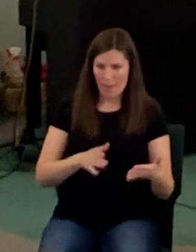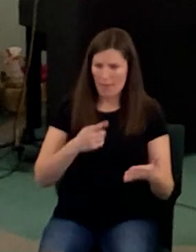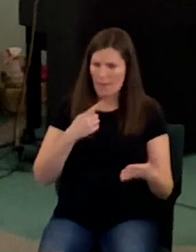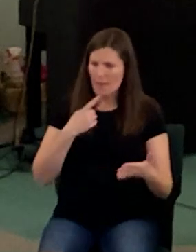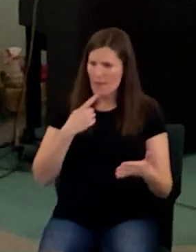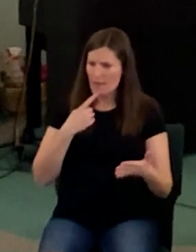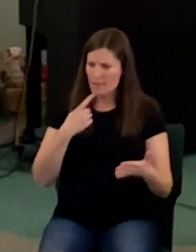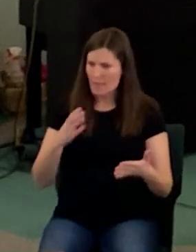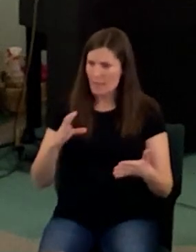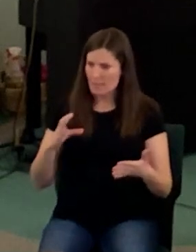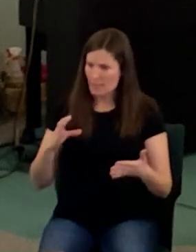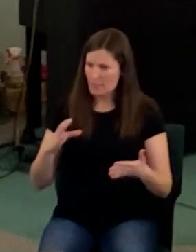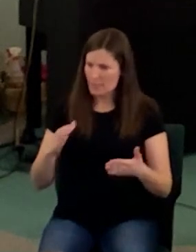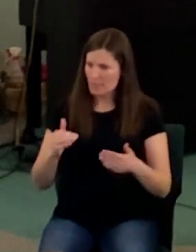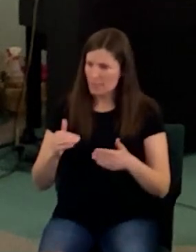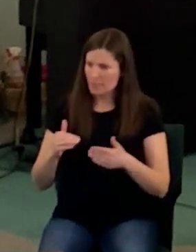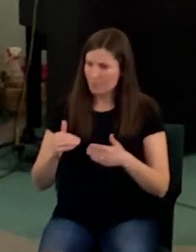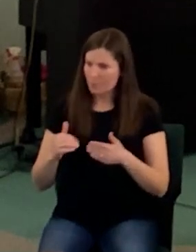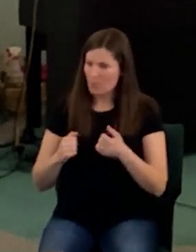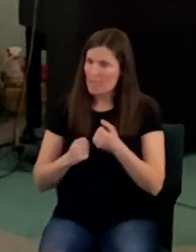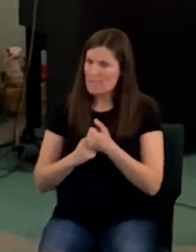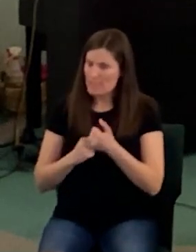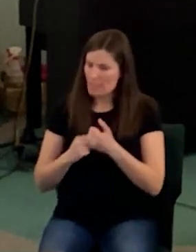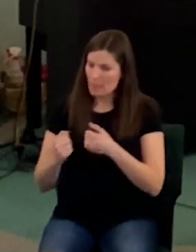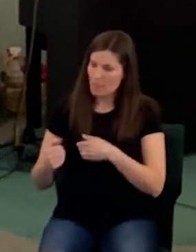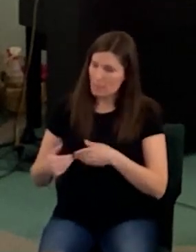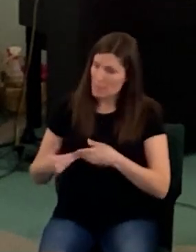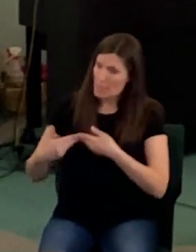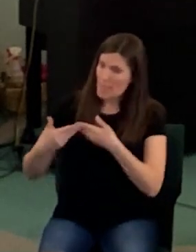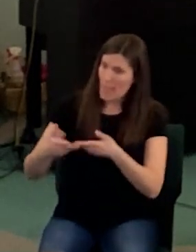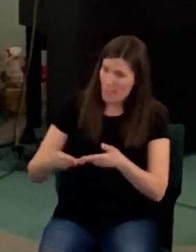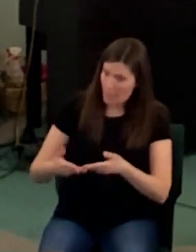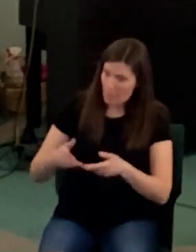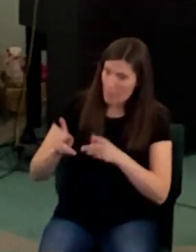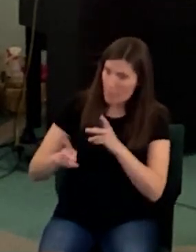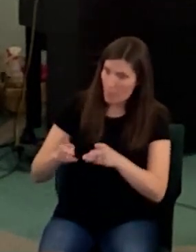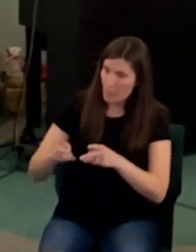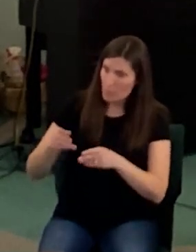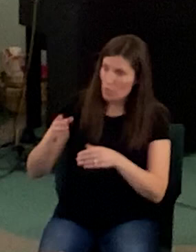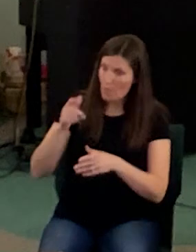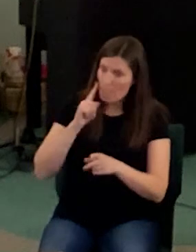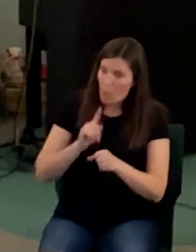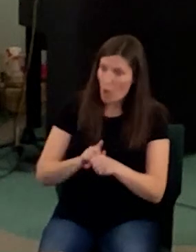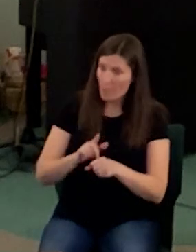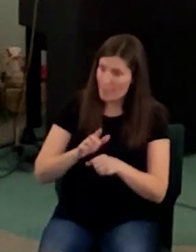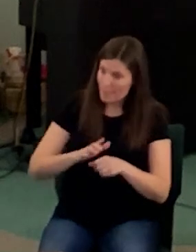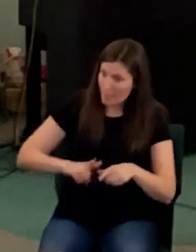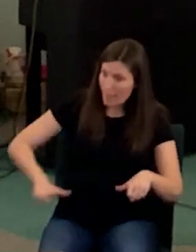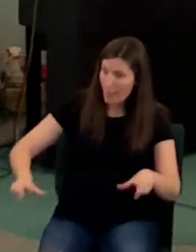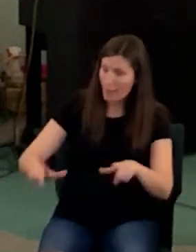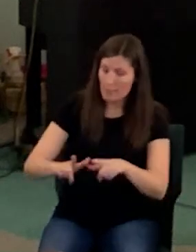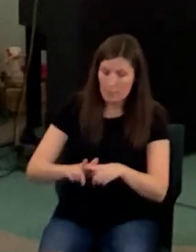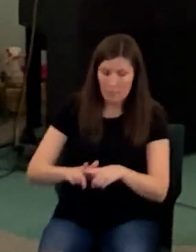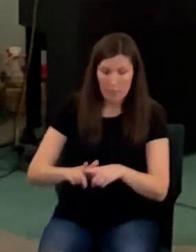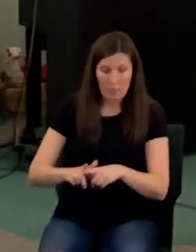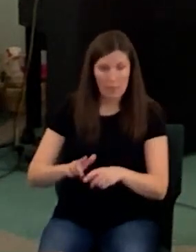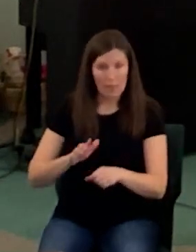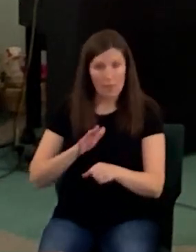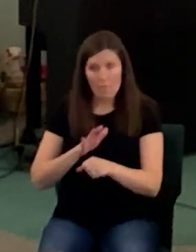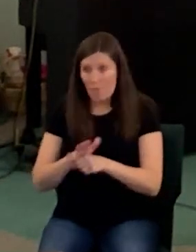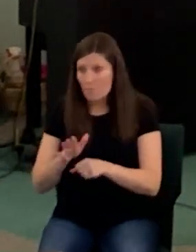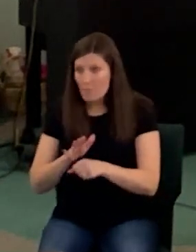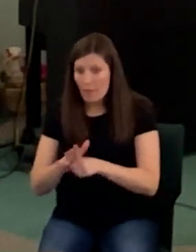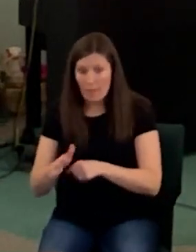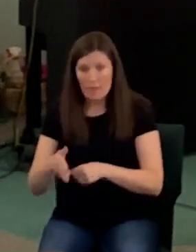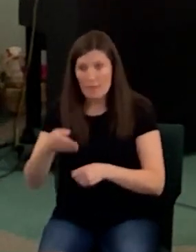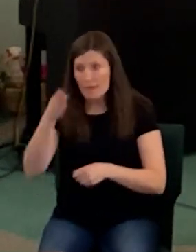Israelites into the promised land, and they enter the promised land, and things are going good. They're taking area by area. They're fulfilling God's promise